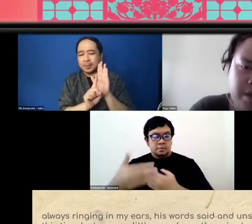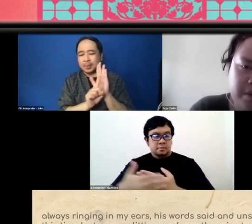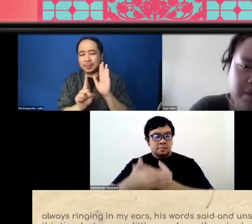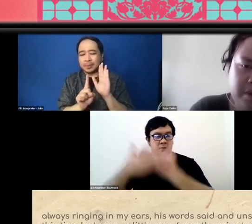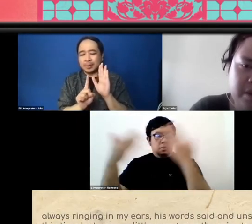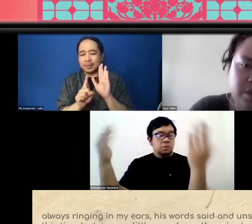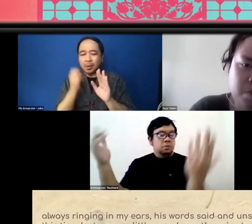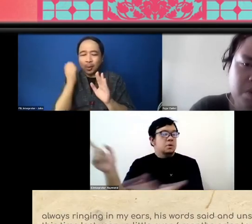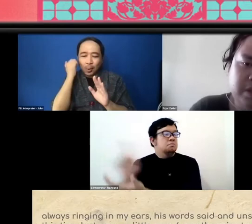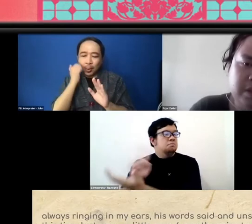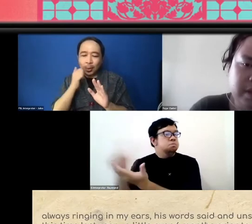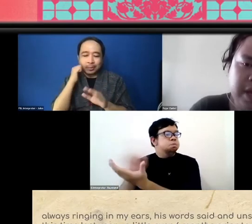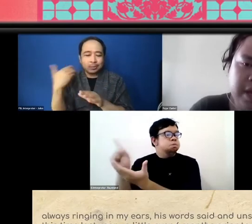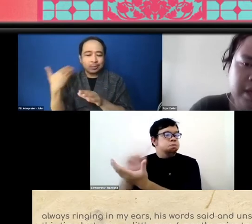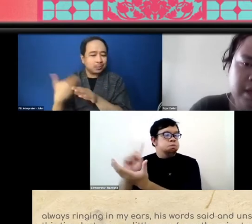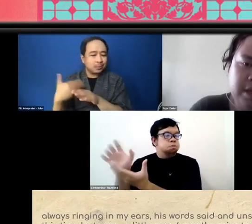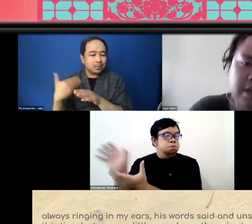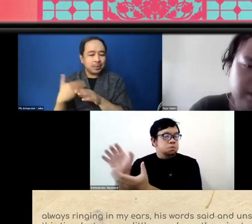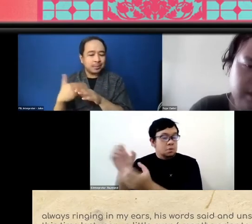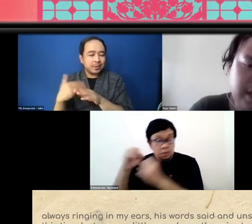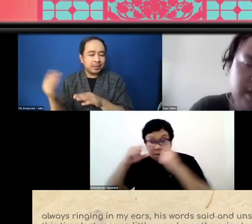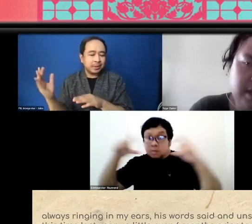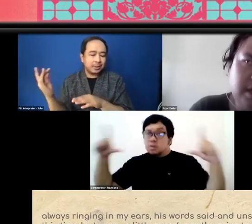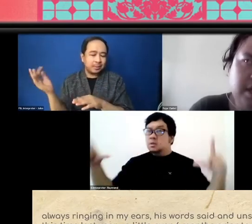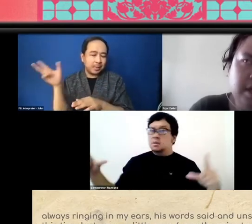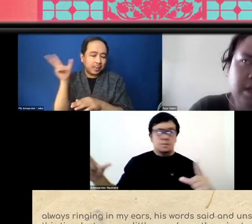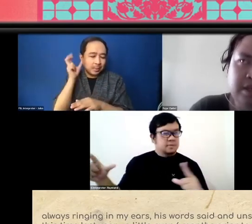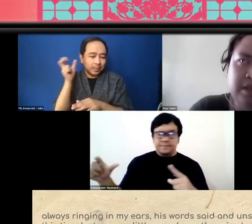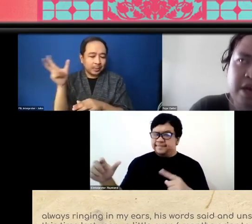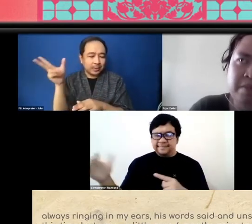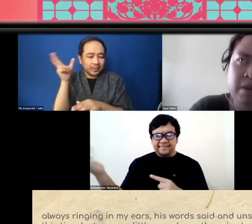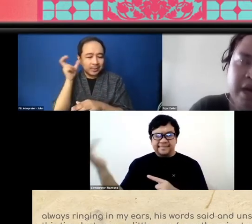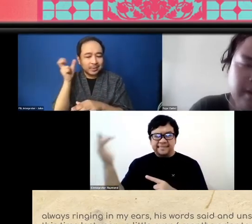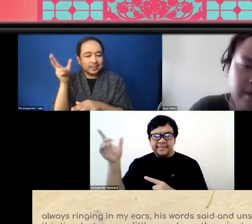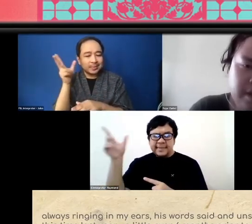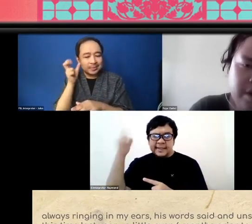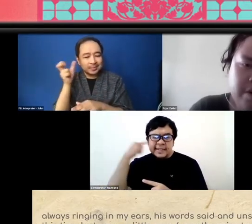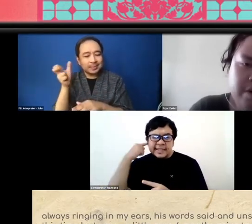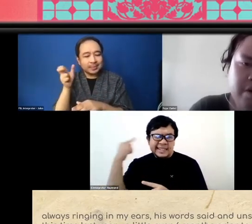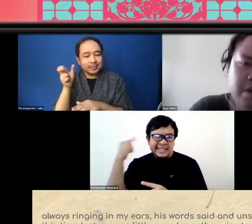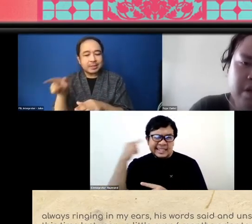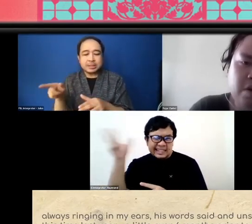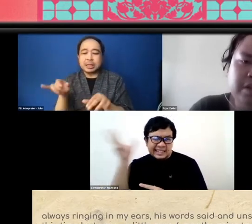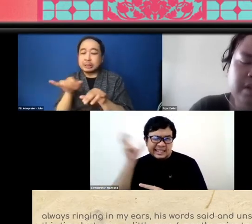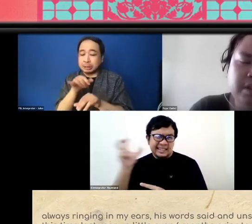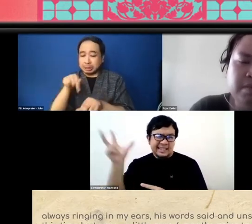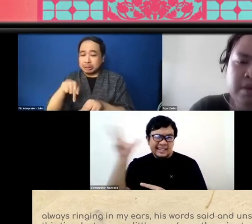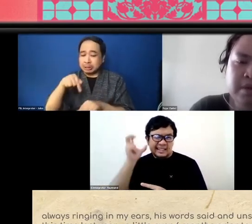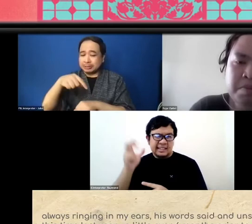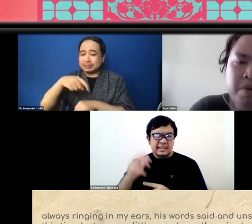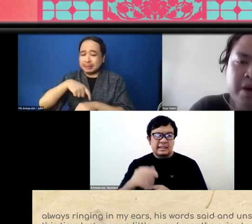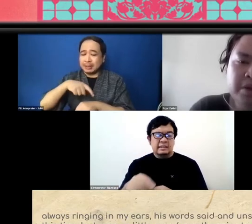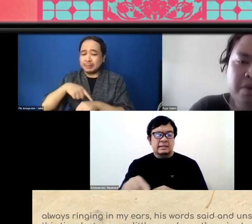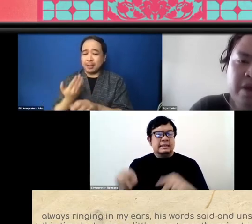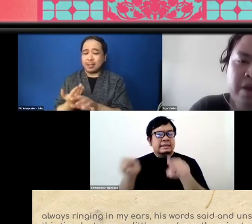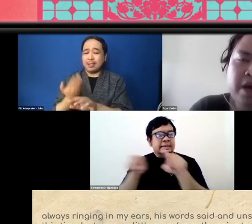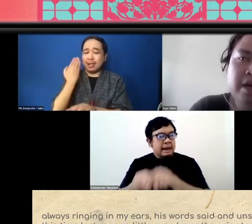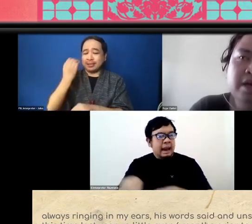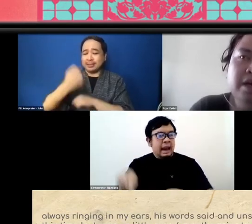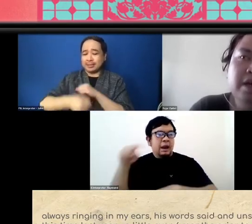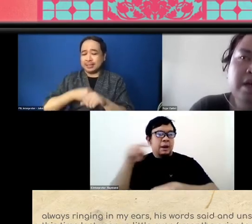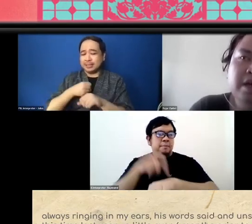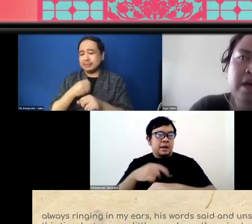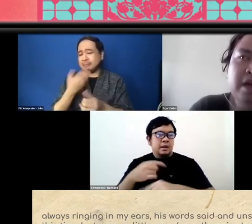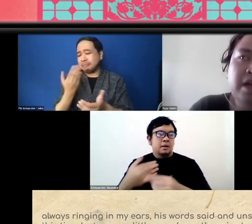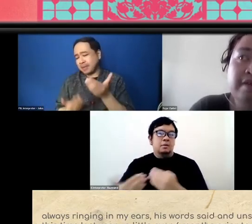my ears, his words said and unsaid, this time last year, a little over 6 months prior to